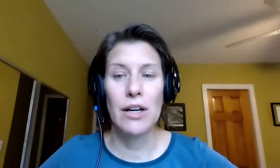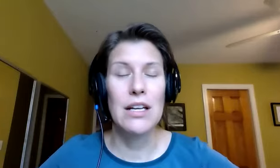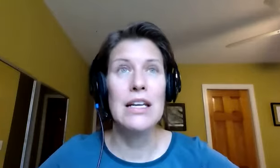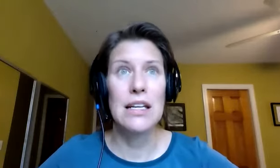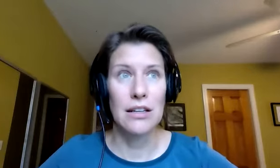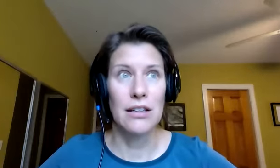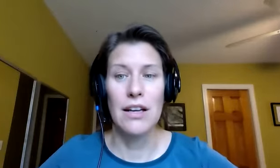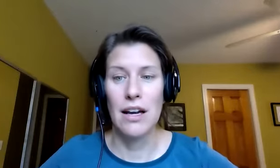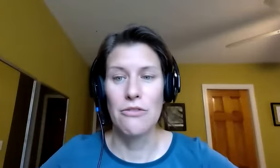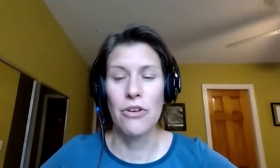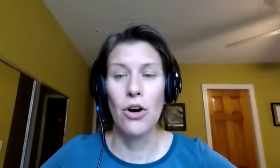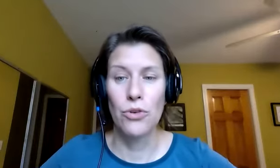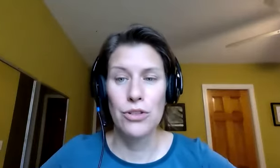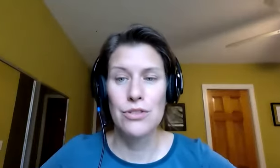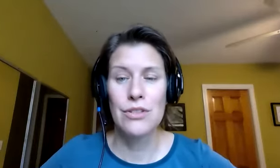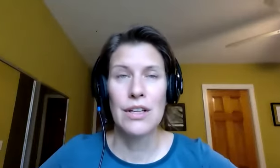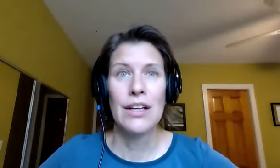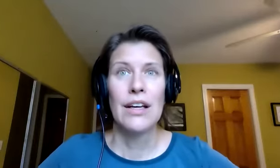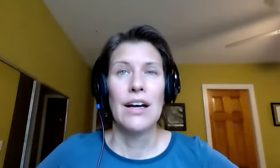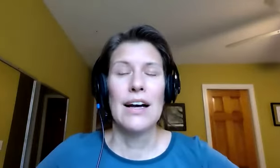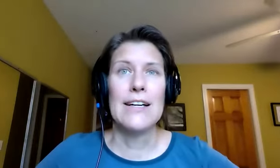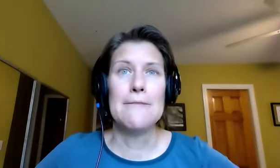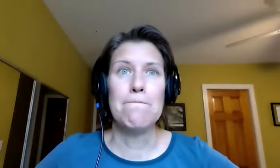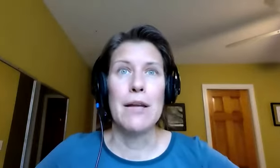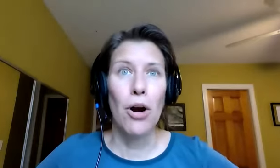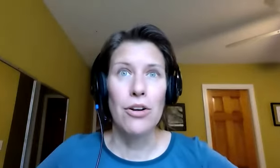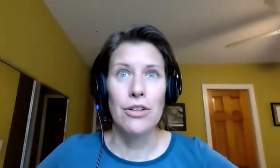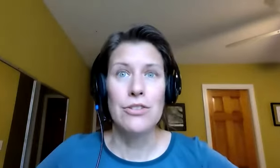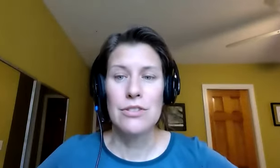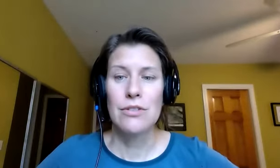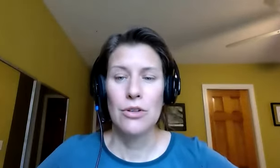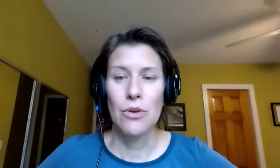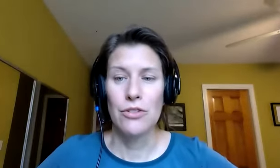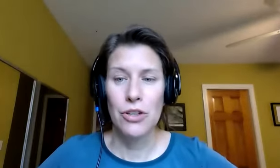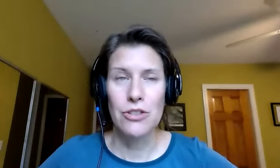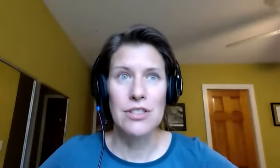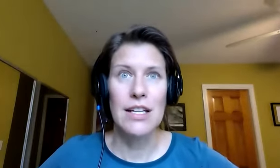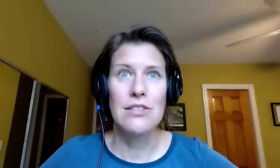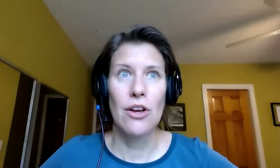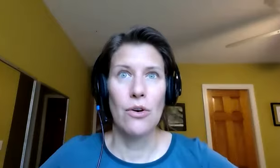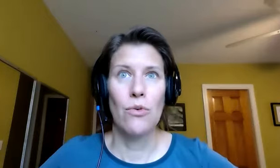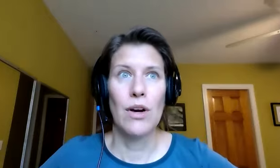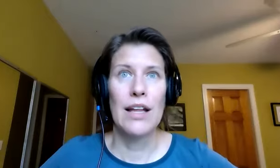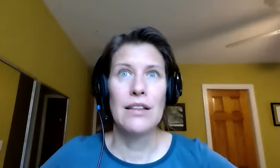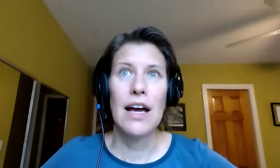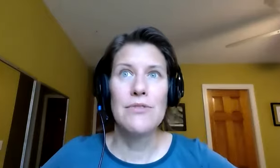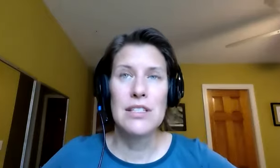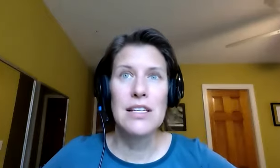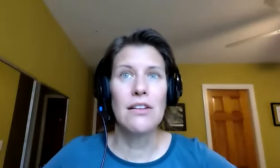in near enough owners, um, and partners who are diverse. And so I, I'm seeing a